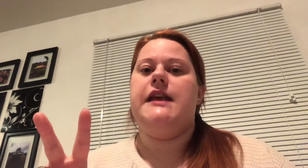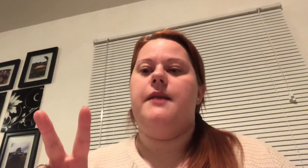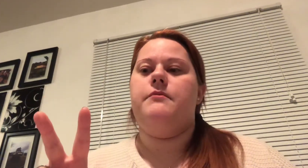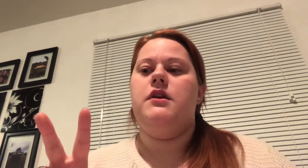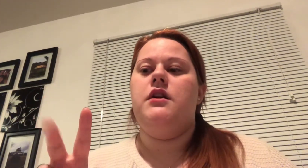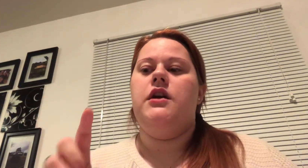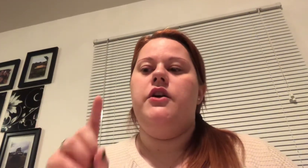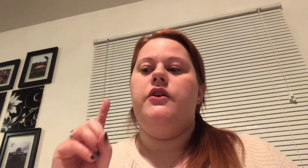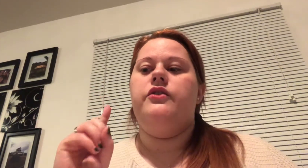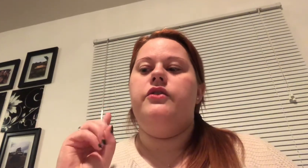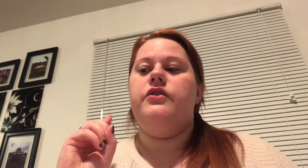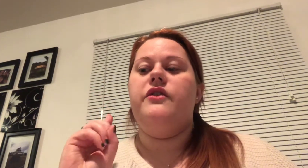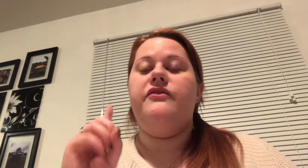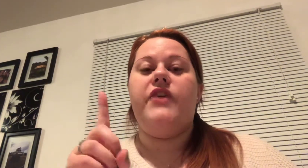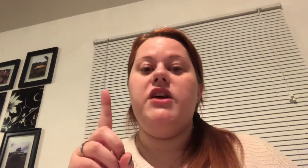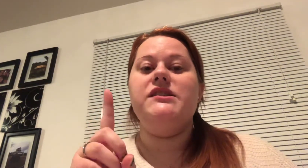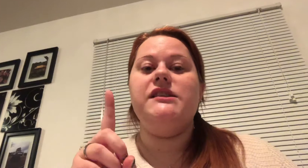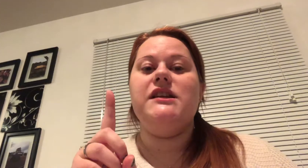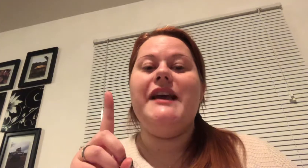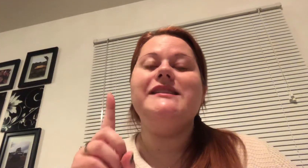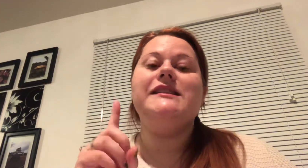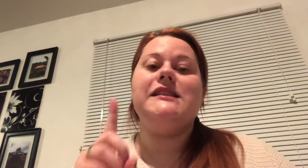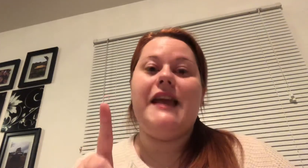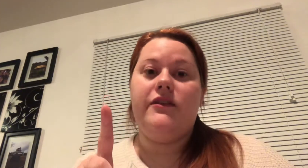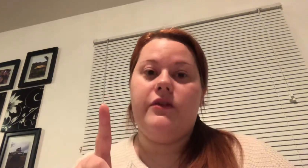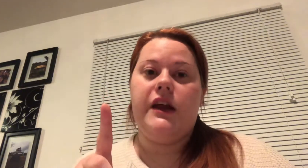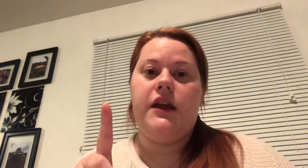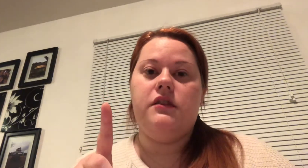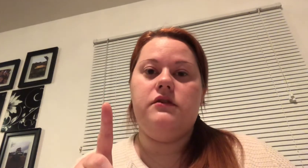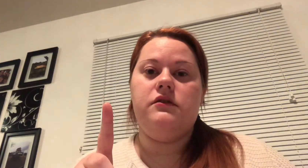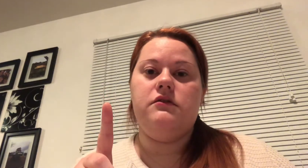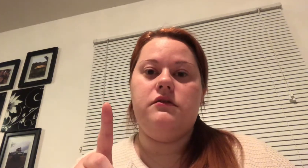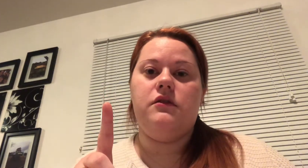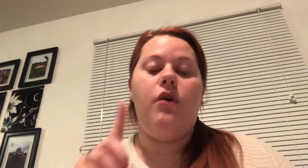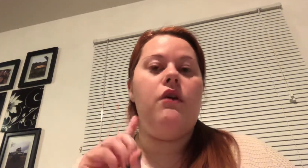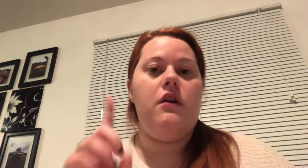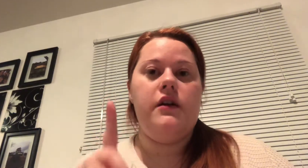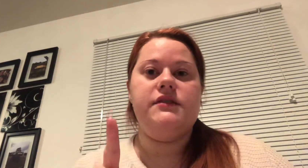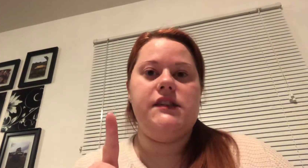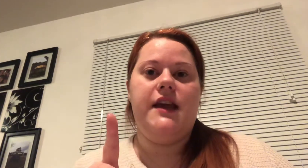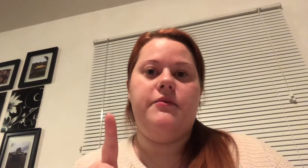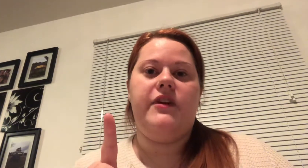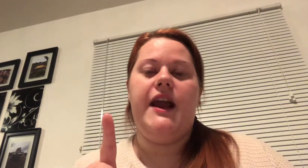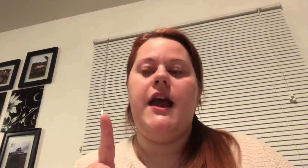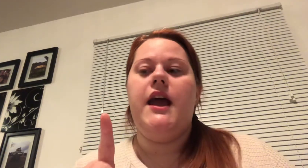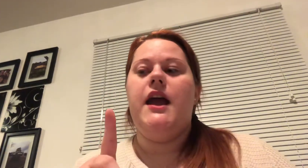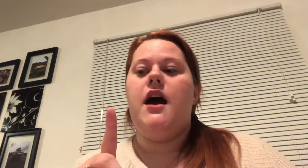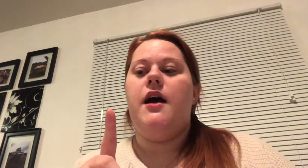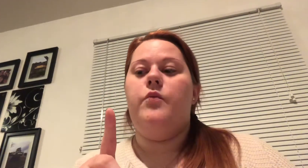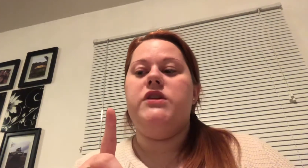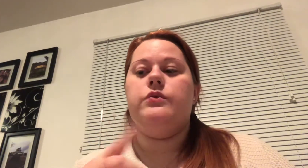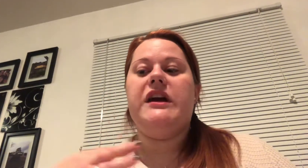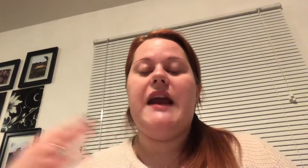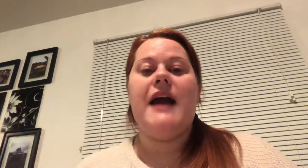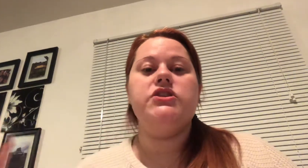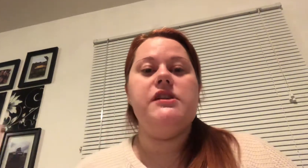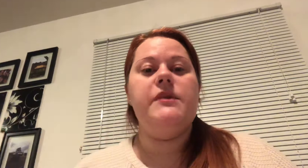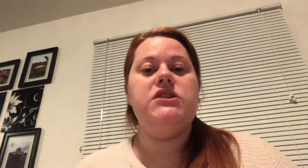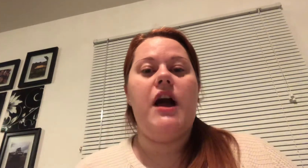theme. The first is slavery, the horror of slavery, which we're going to actually be talking